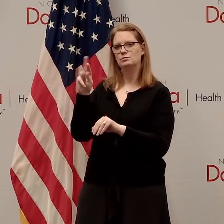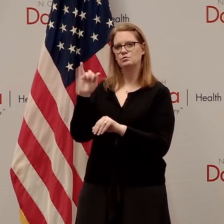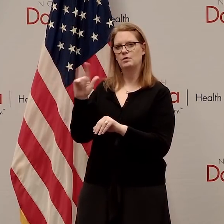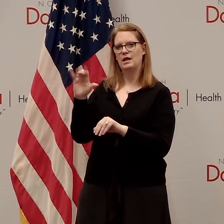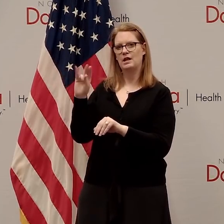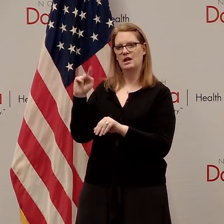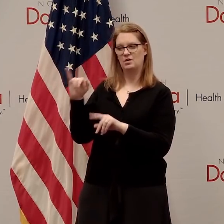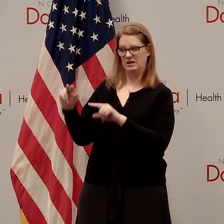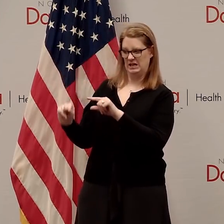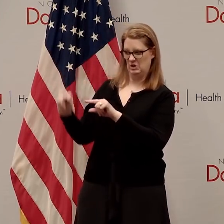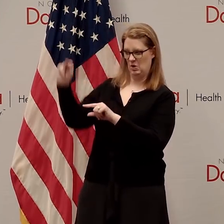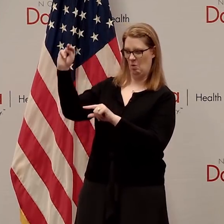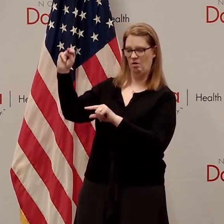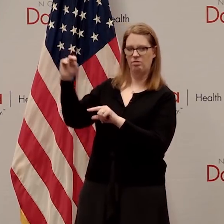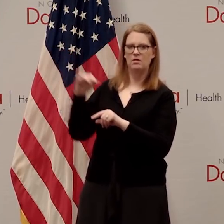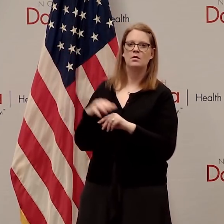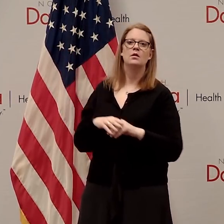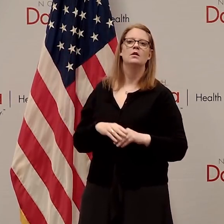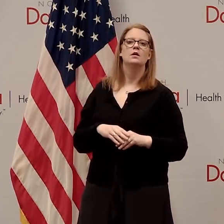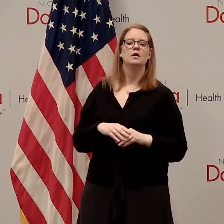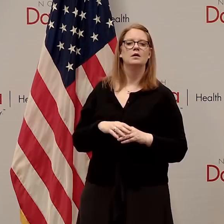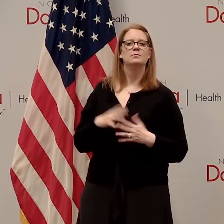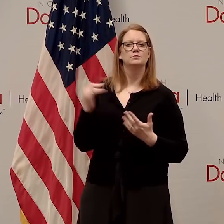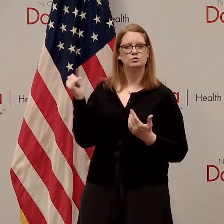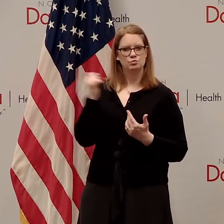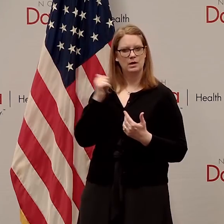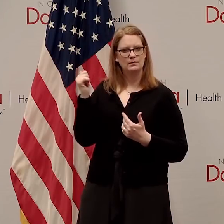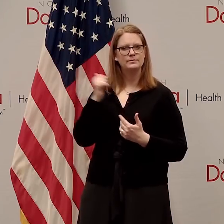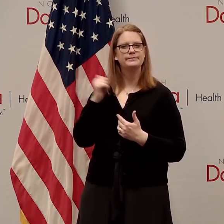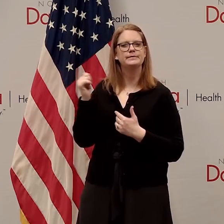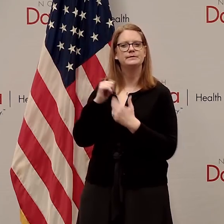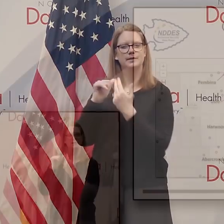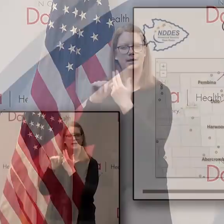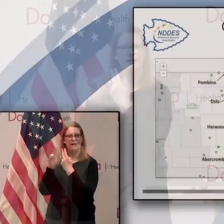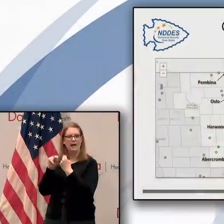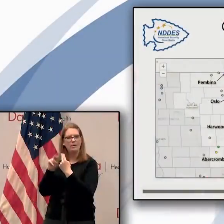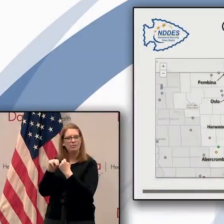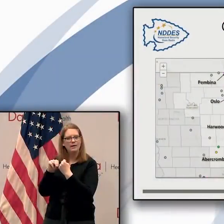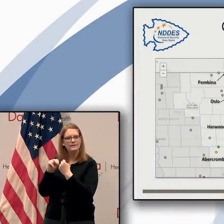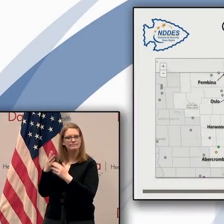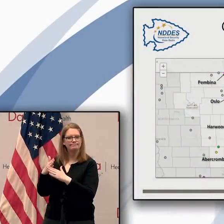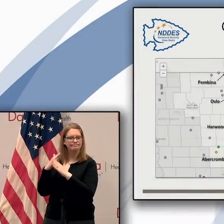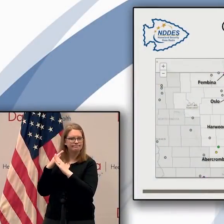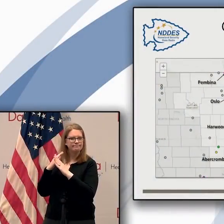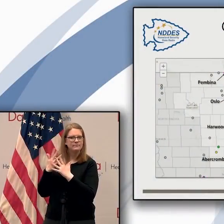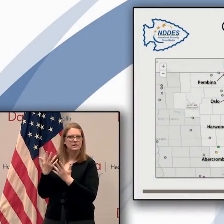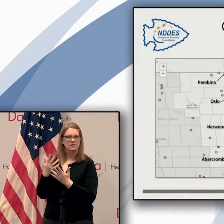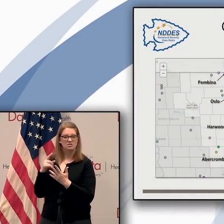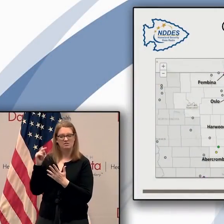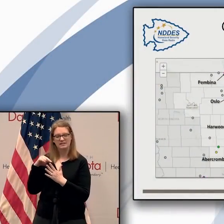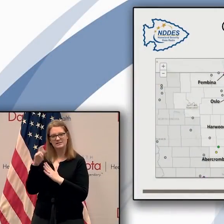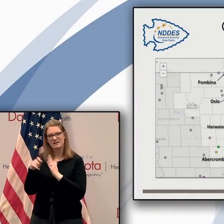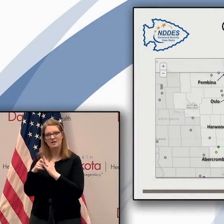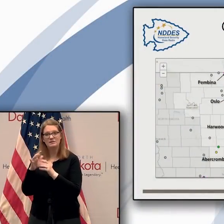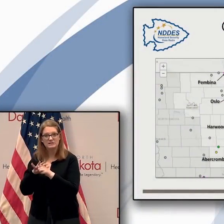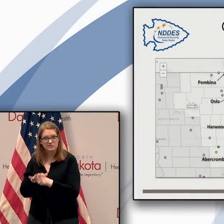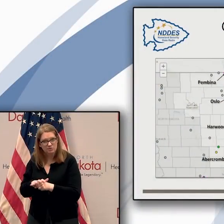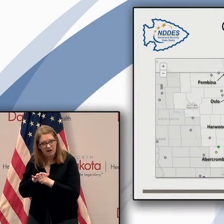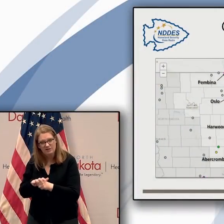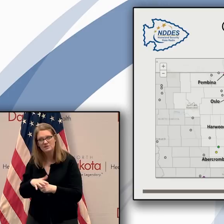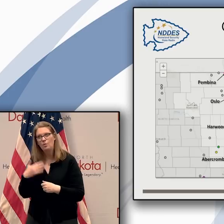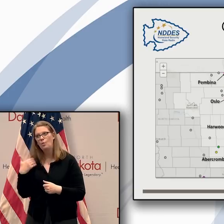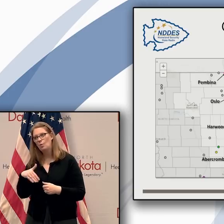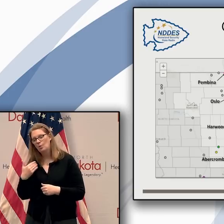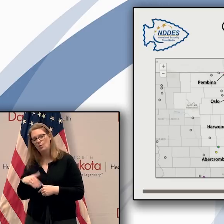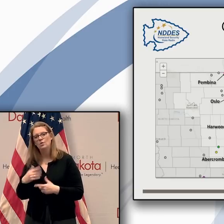County north. We are seeing some transportation infrastructure impacted, adding stress in an already stressful time. Currently,